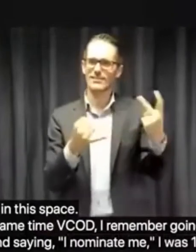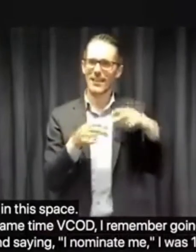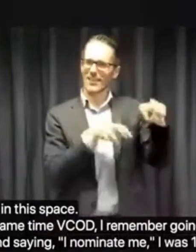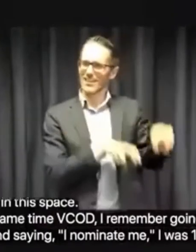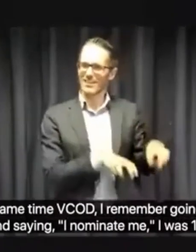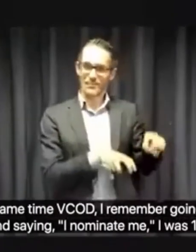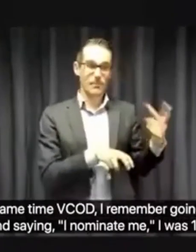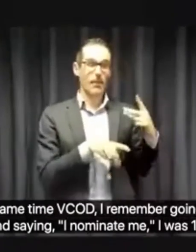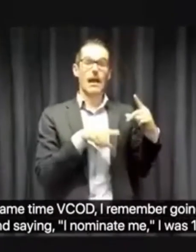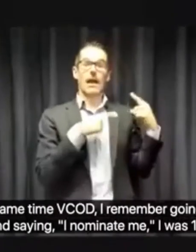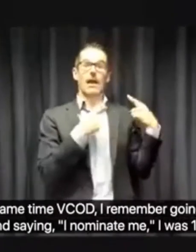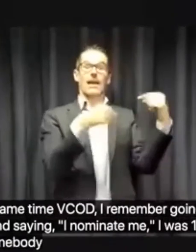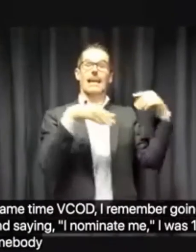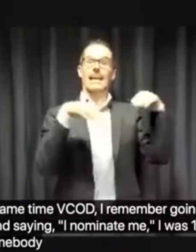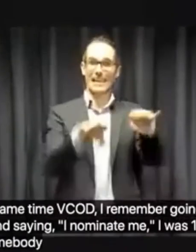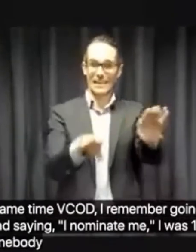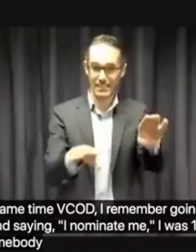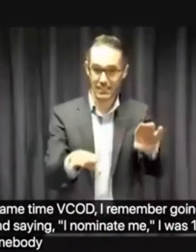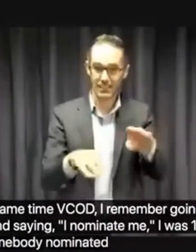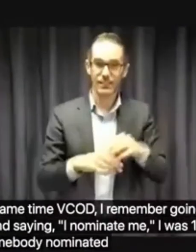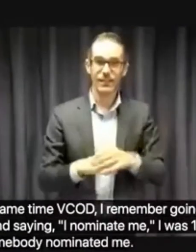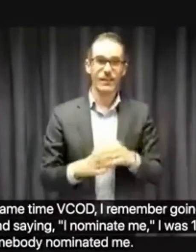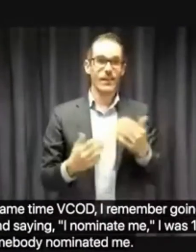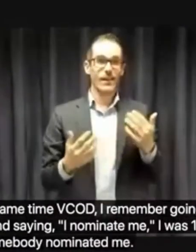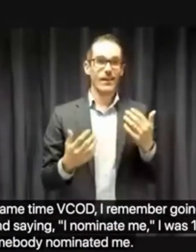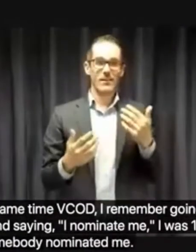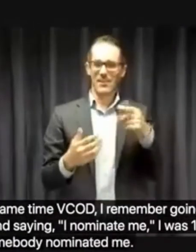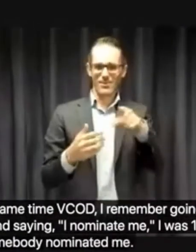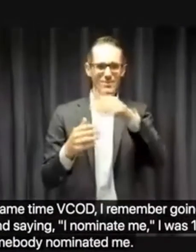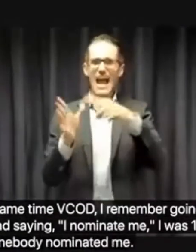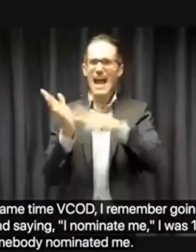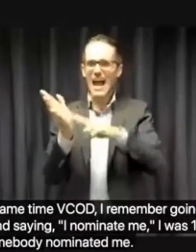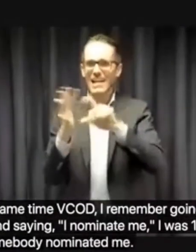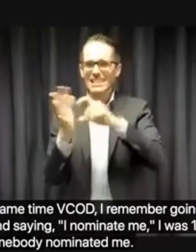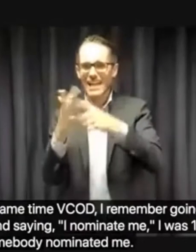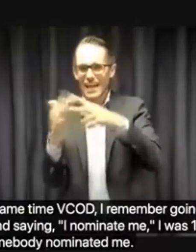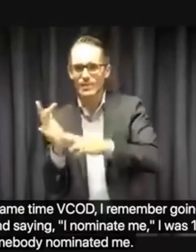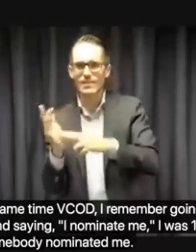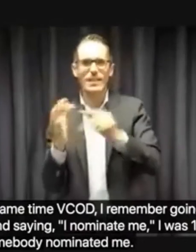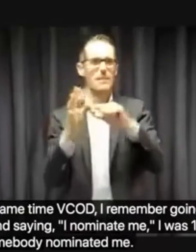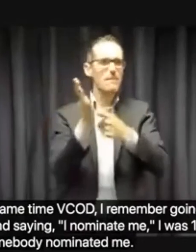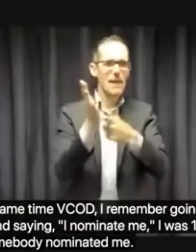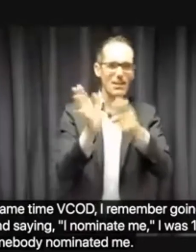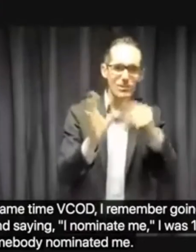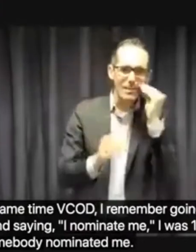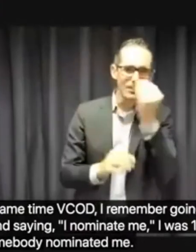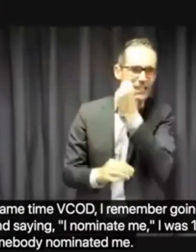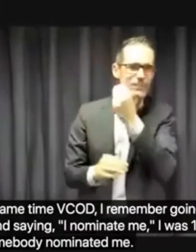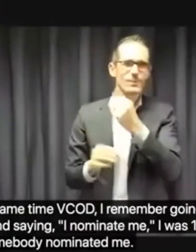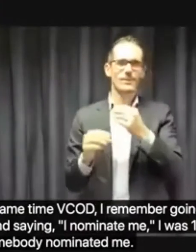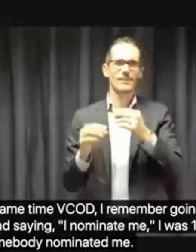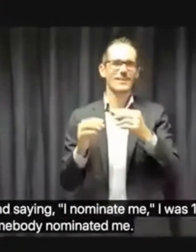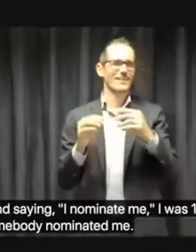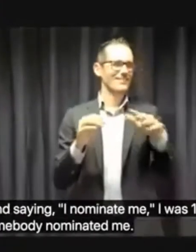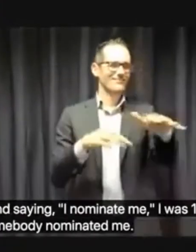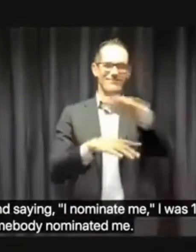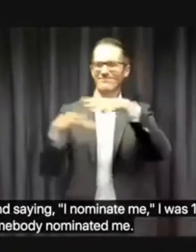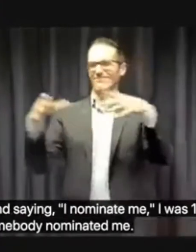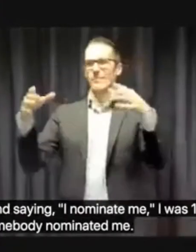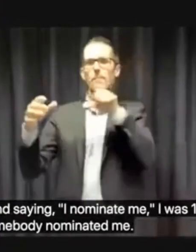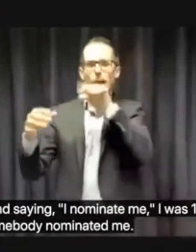Waters was there, I was sitting next to him, and we got chosen. And then Ann Darwin, Barry